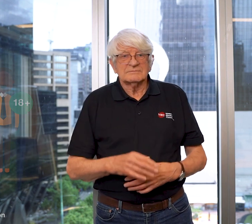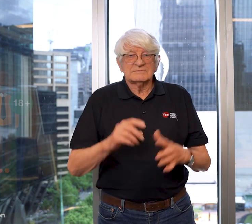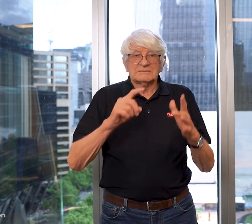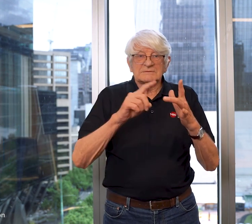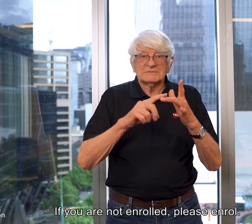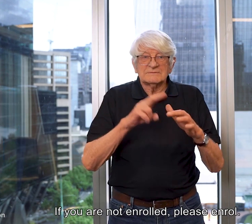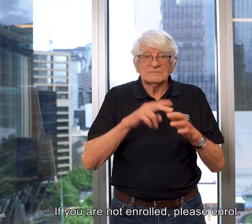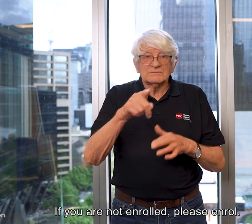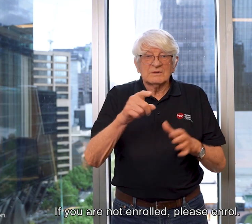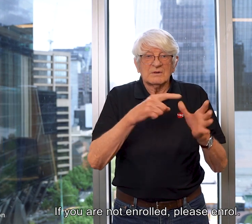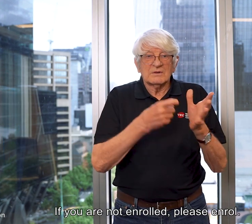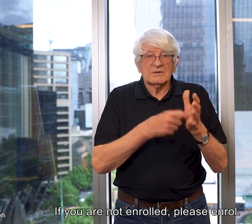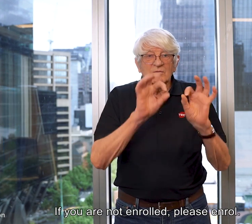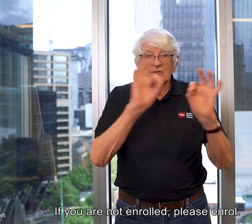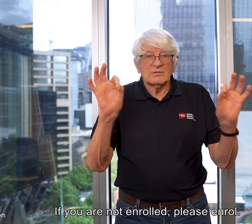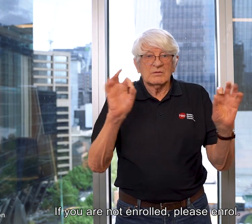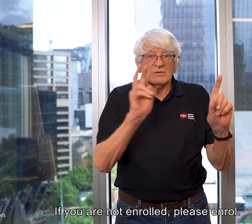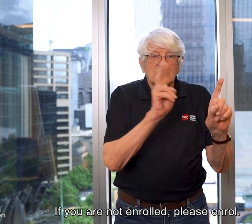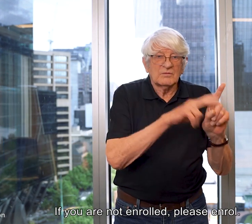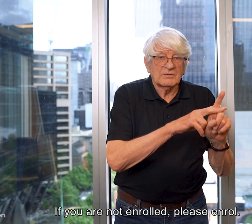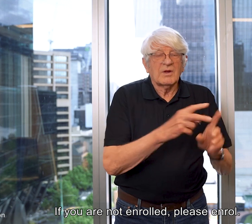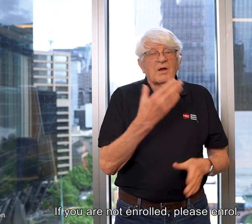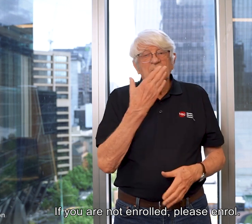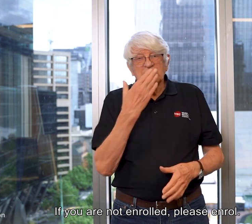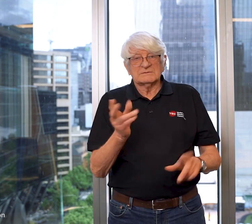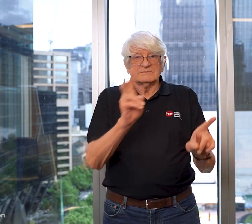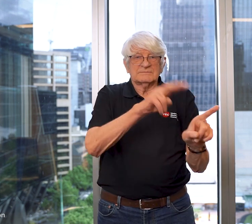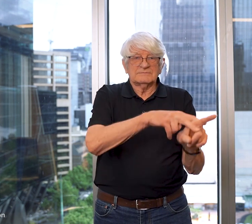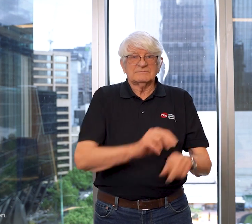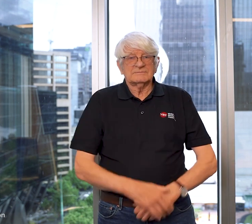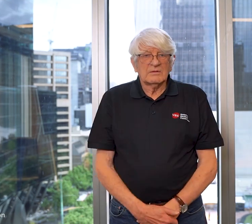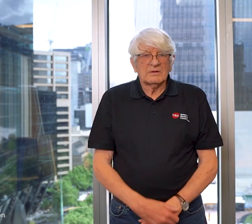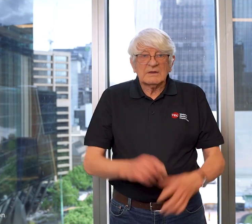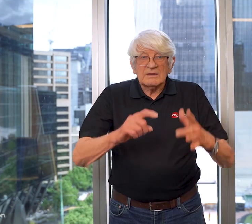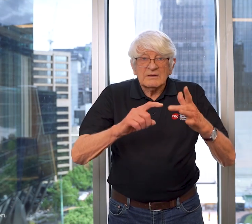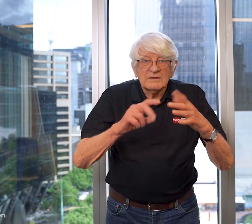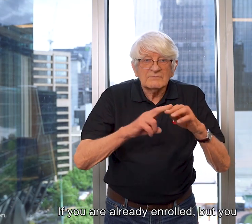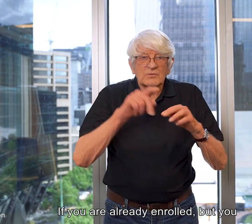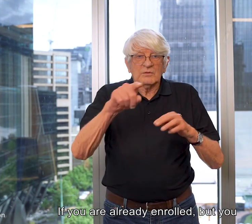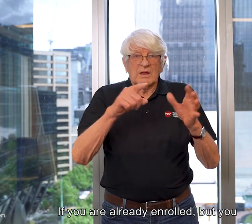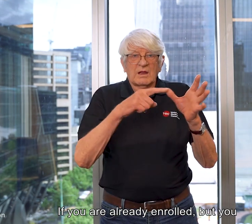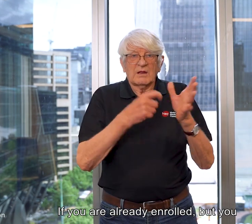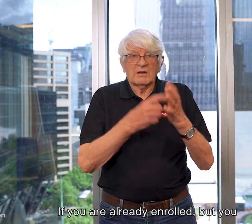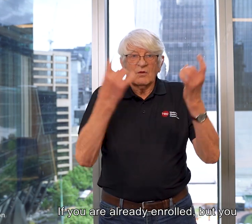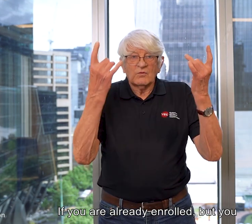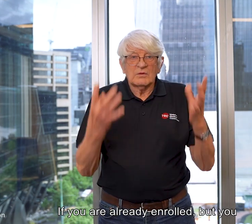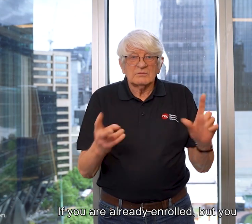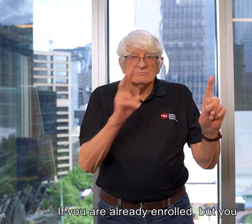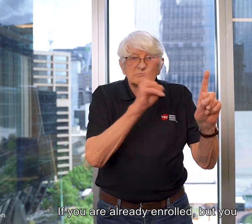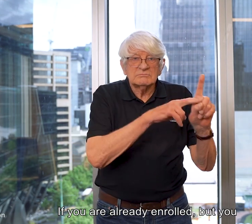If you are not enrolled, please enrol. If you are already enrolled, but